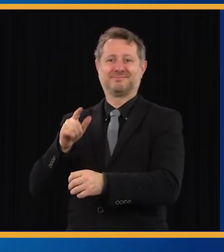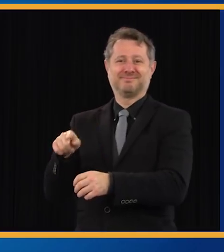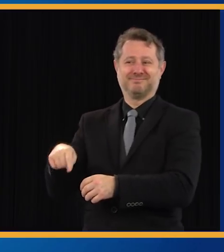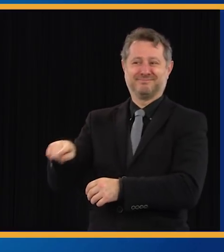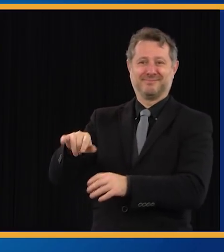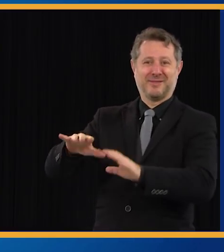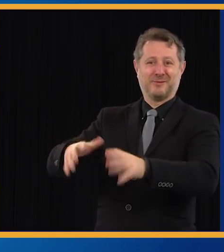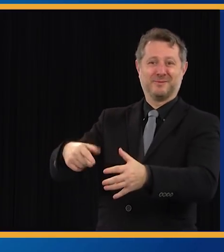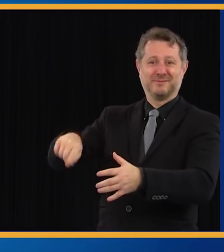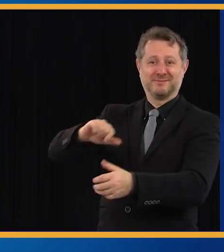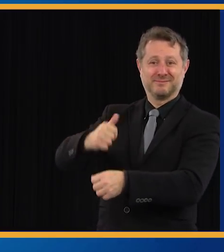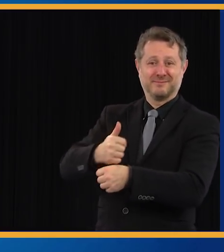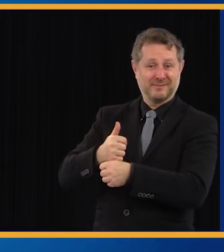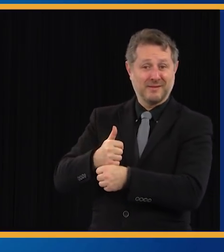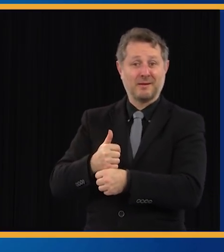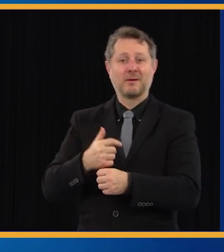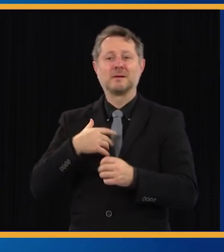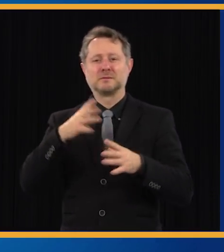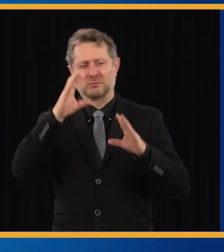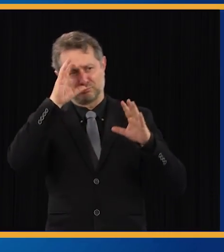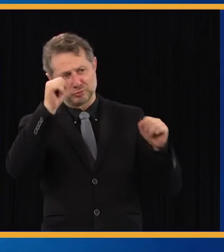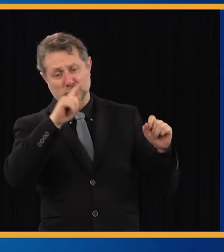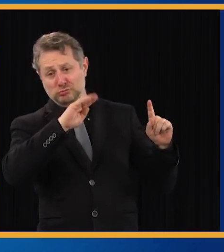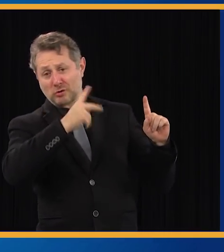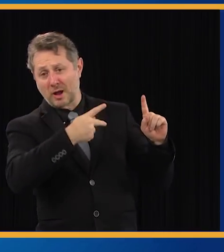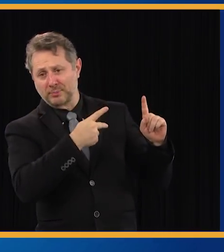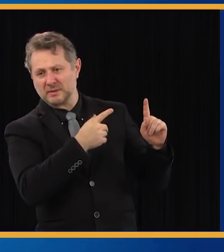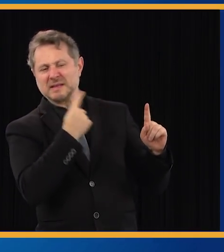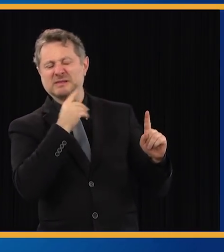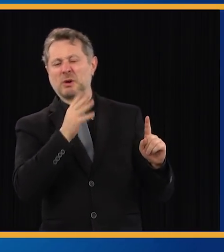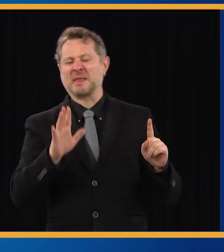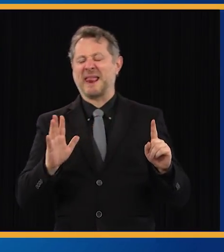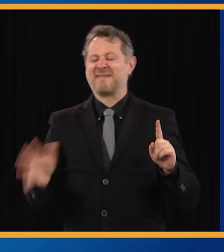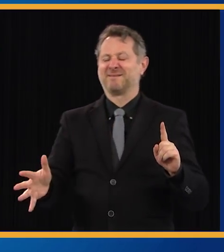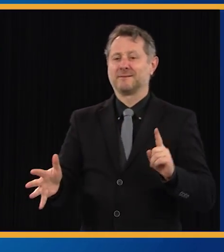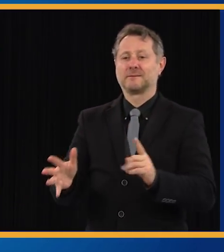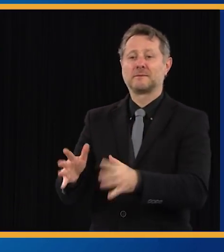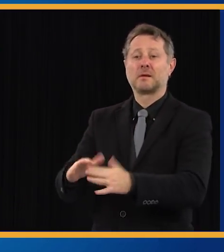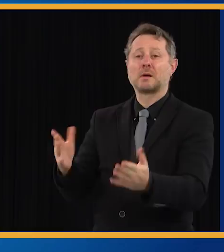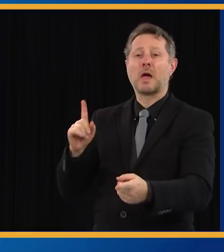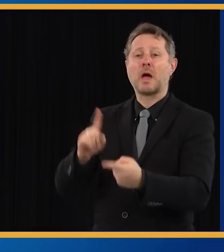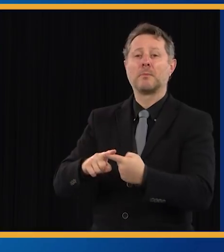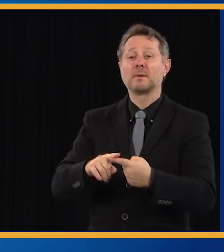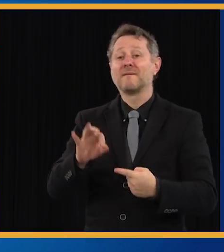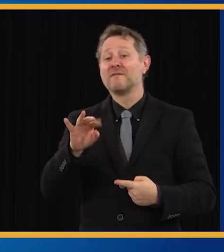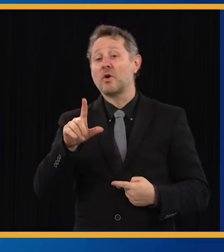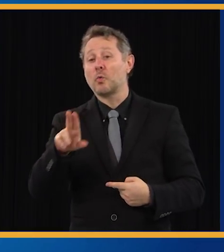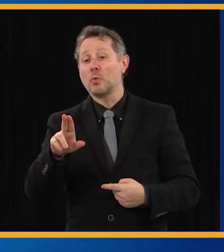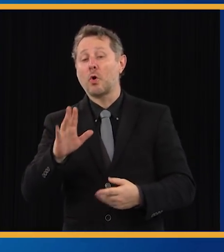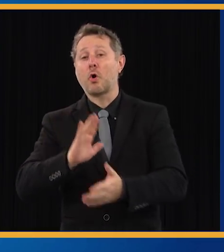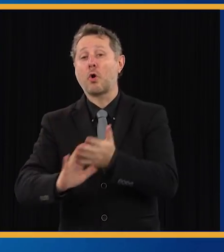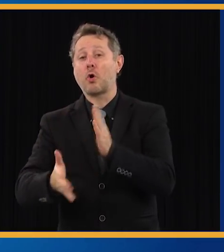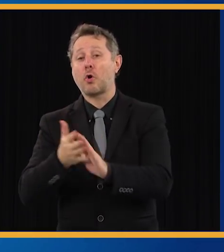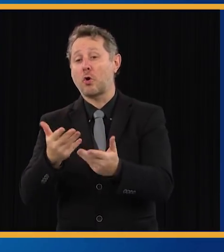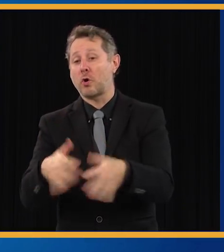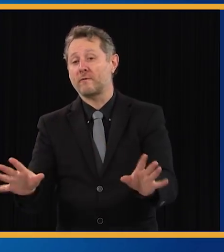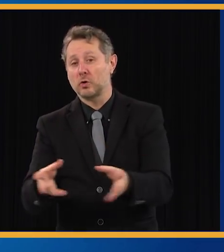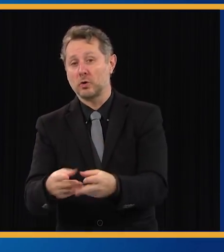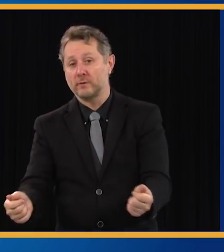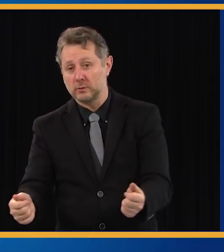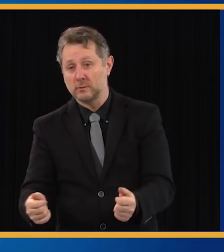about leaving them in place until we get through the flu season. God forbid we need extra capacity